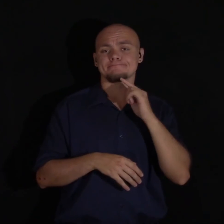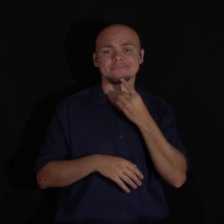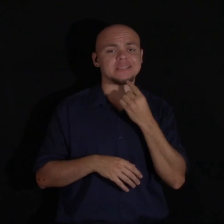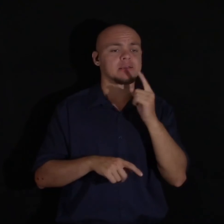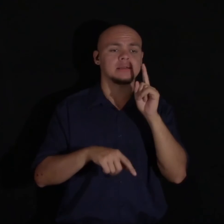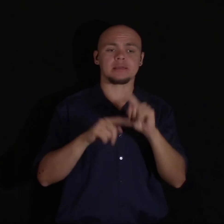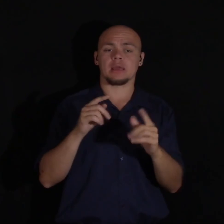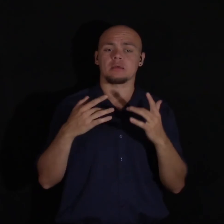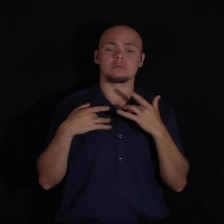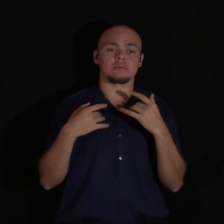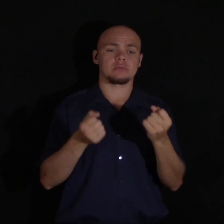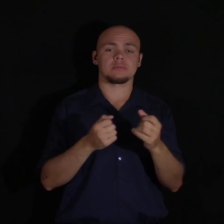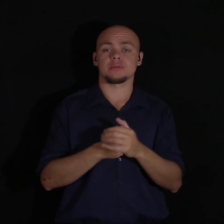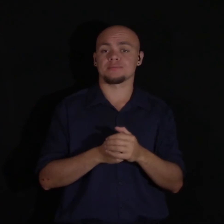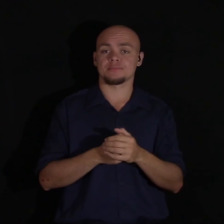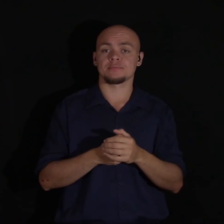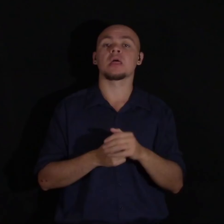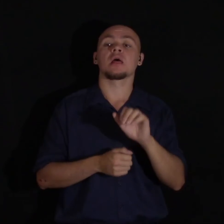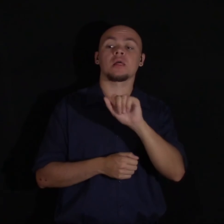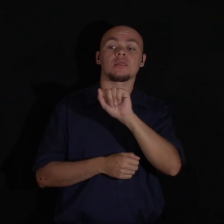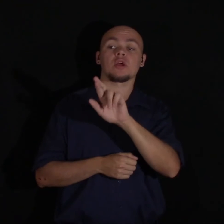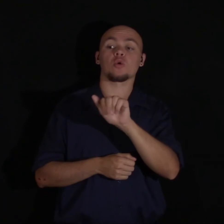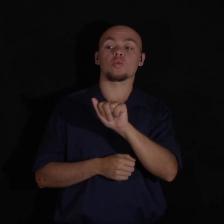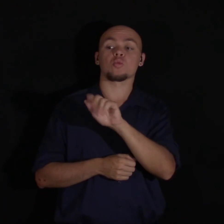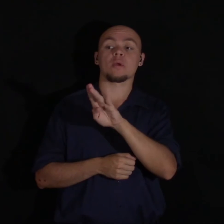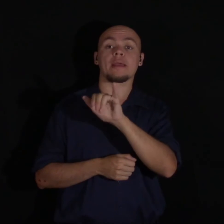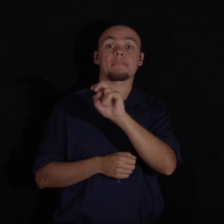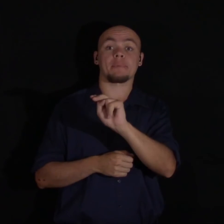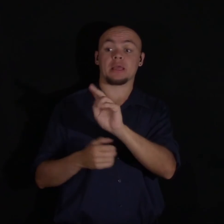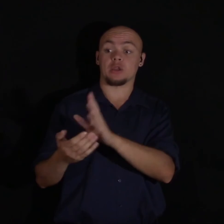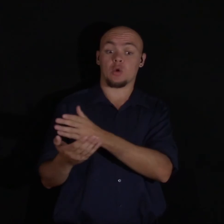arrival of the Arabian now infused new life into his soul.